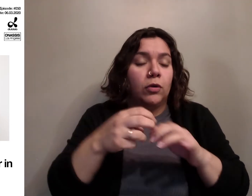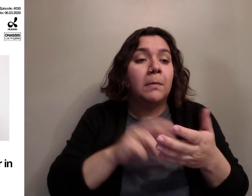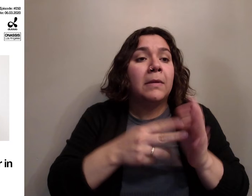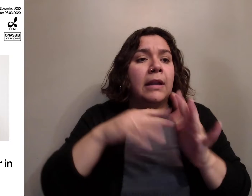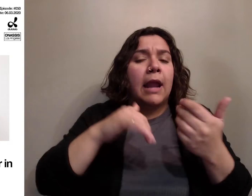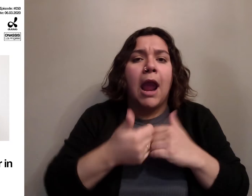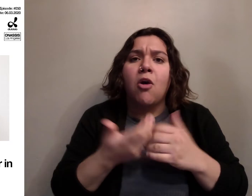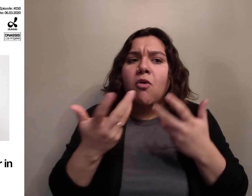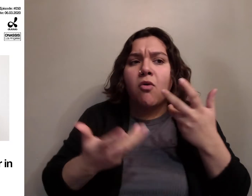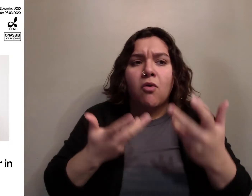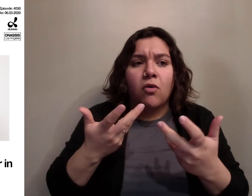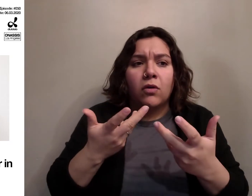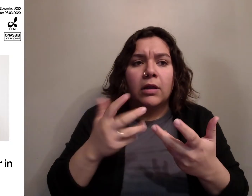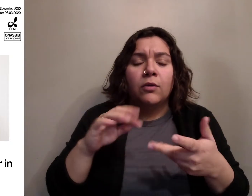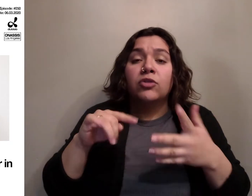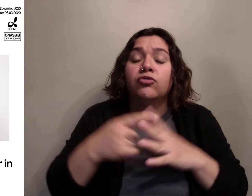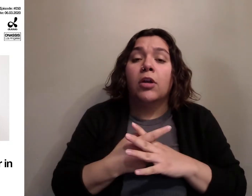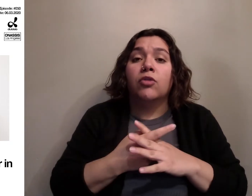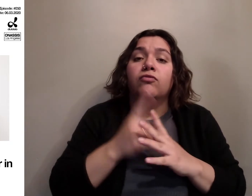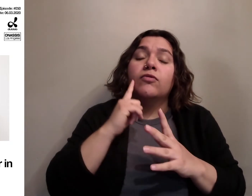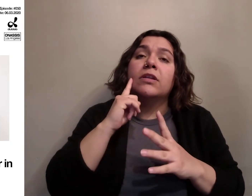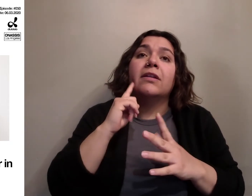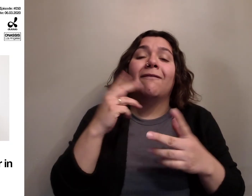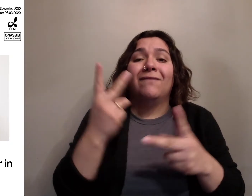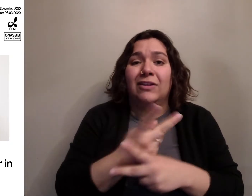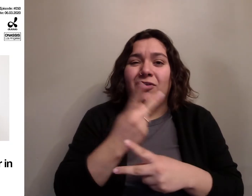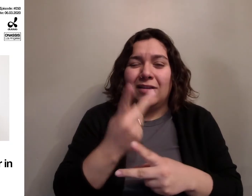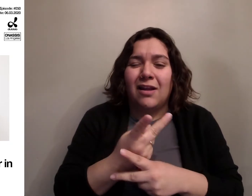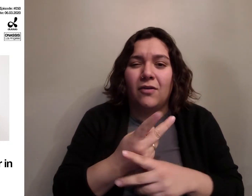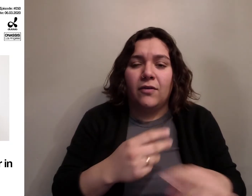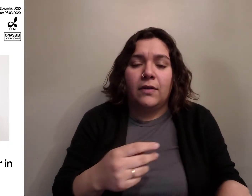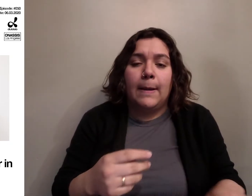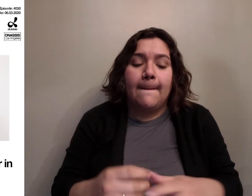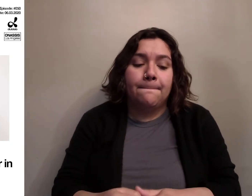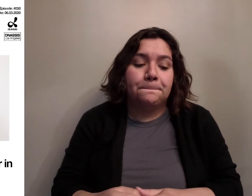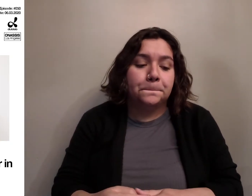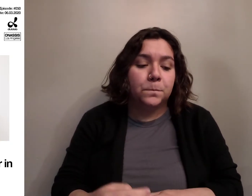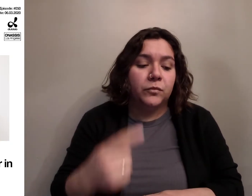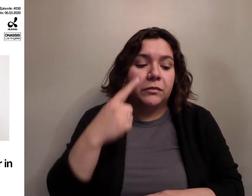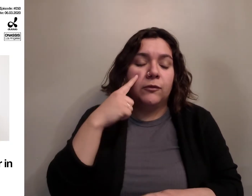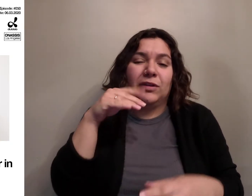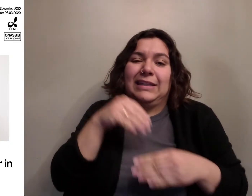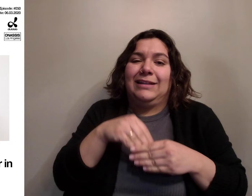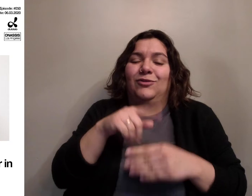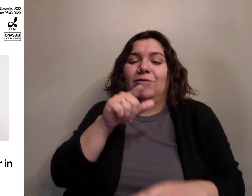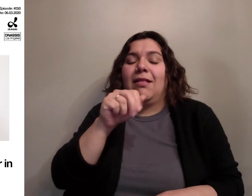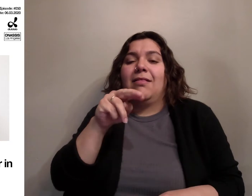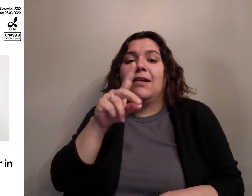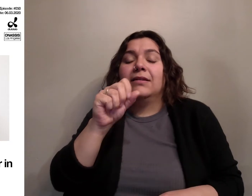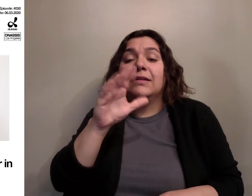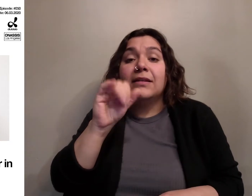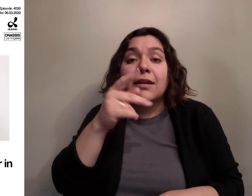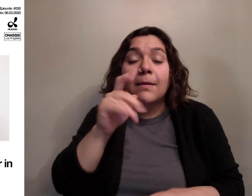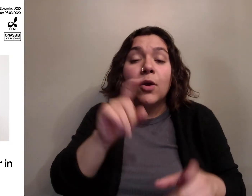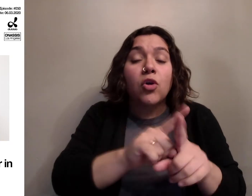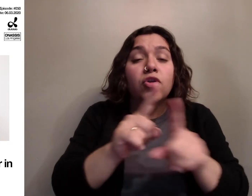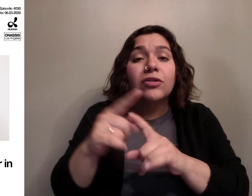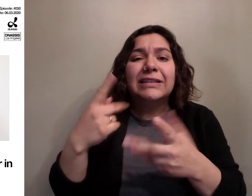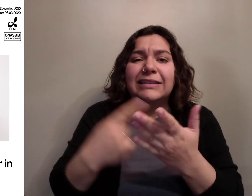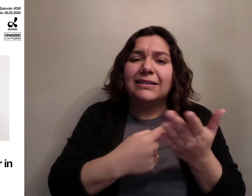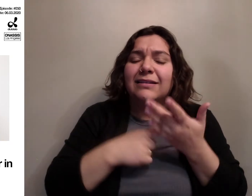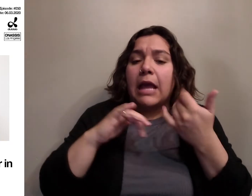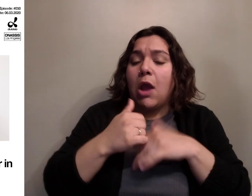issues and political issues. Like, how can we start to lay that out, the